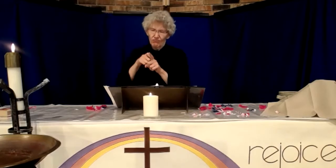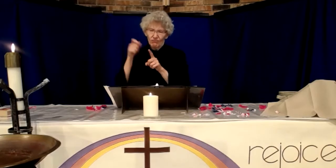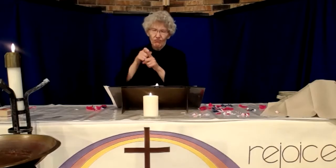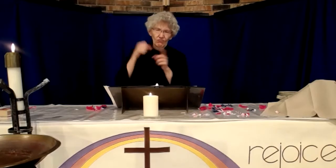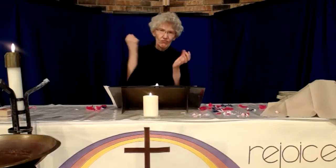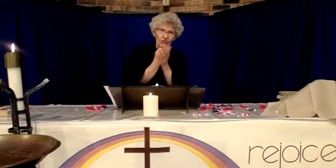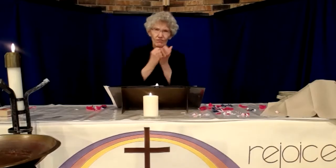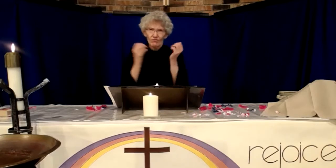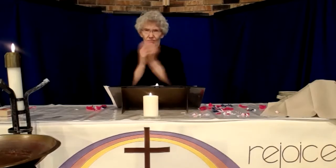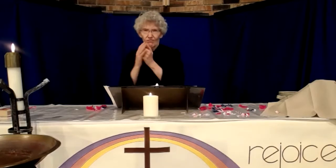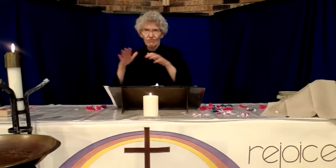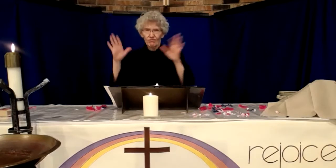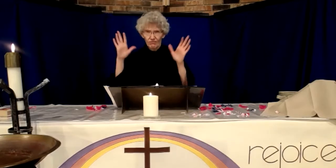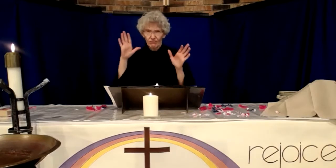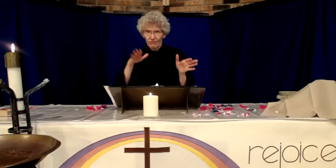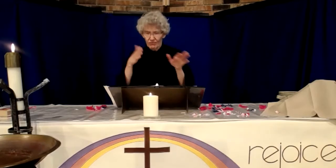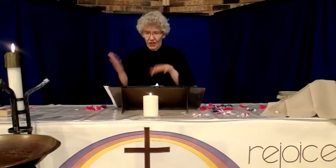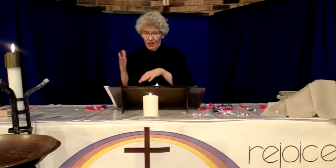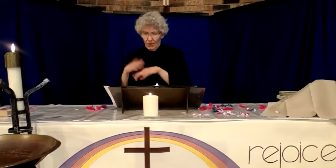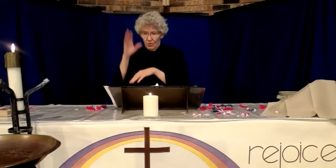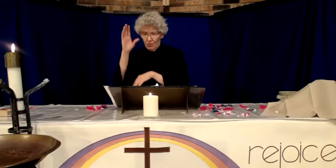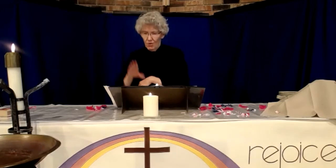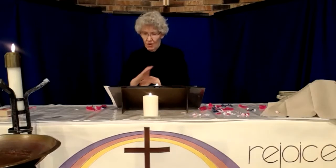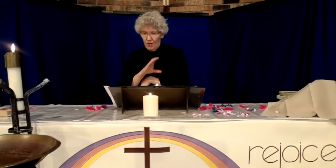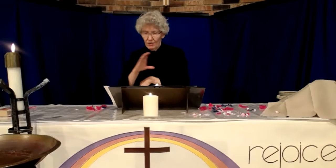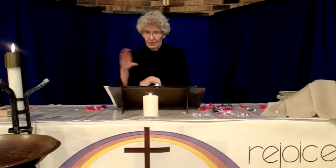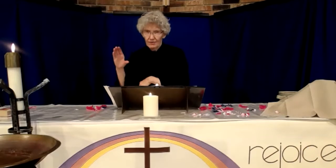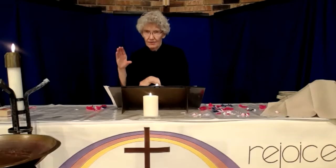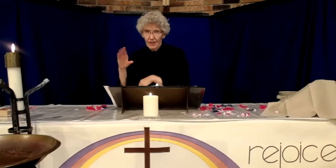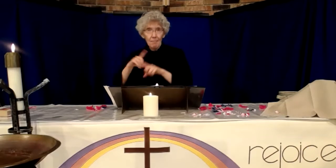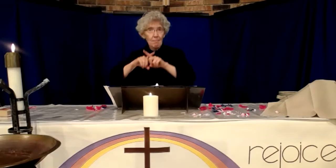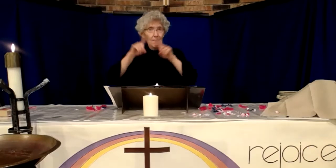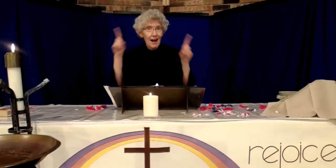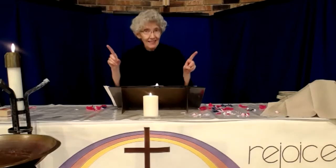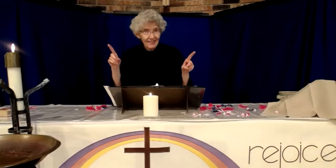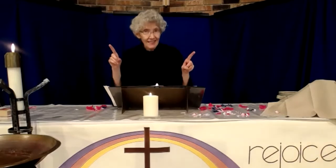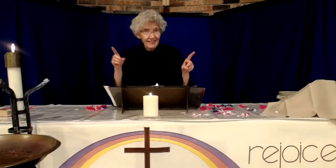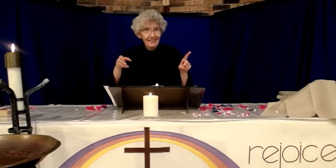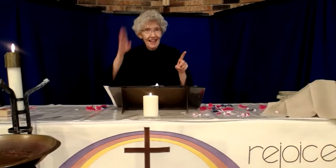and had evil men put him to death on a cross.